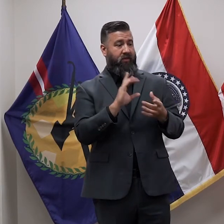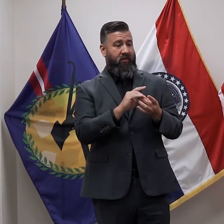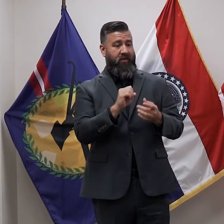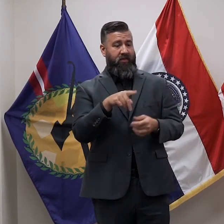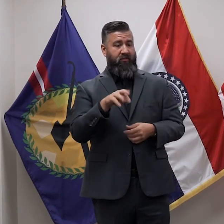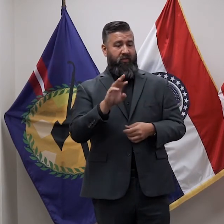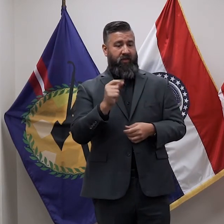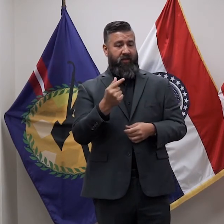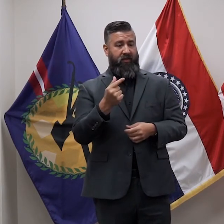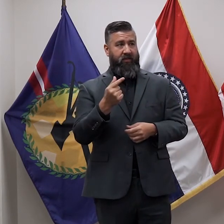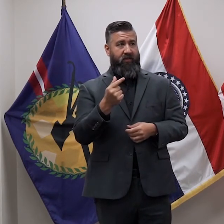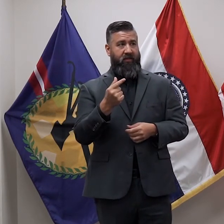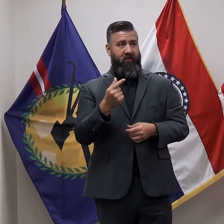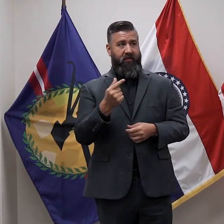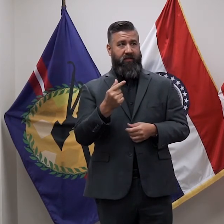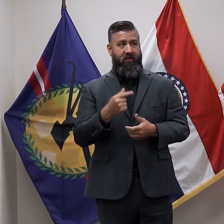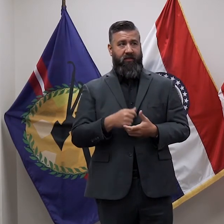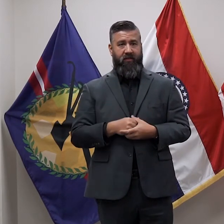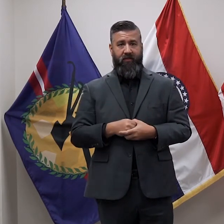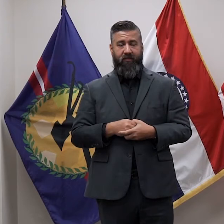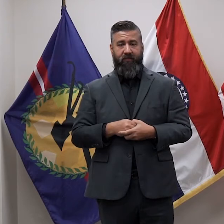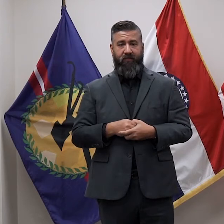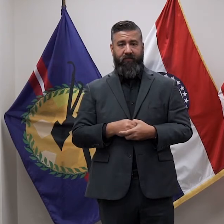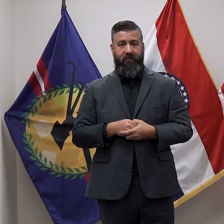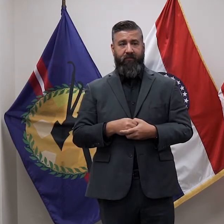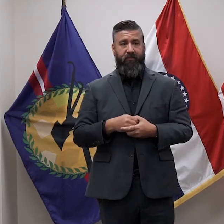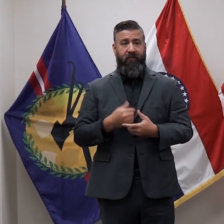the report today? Otherwise, Any we tangible will results from finish. that $2 million?